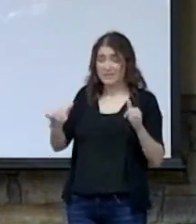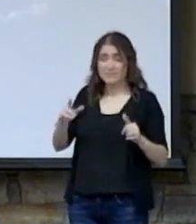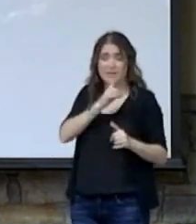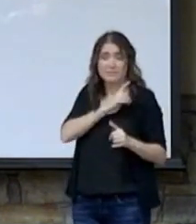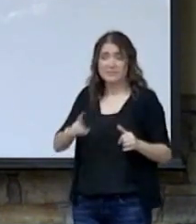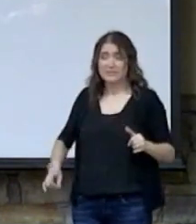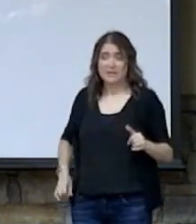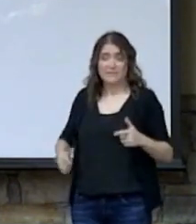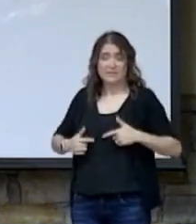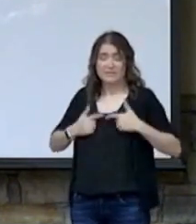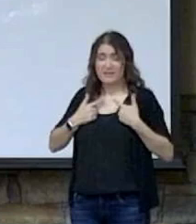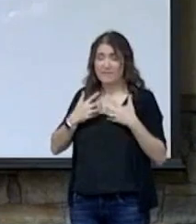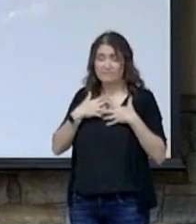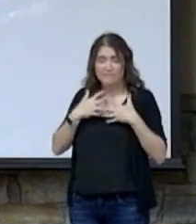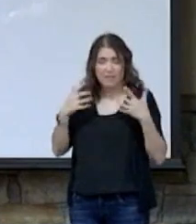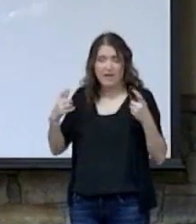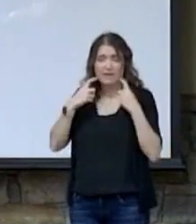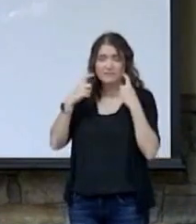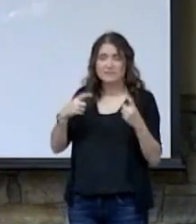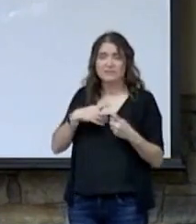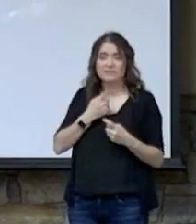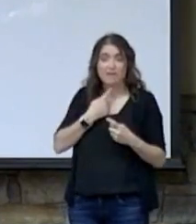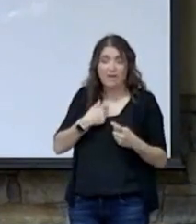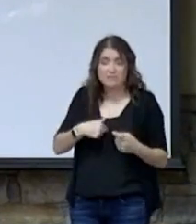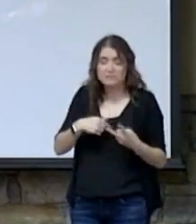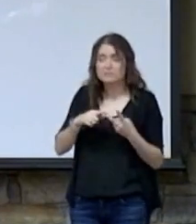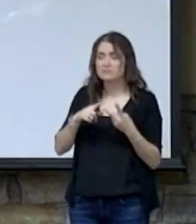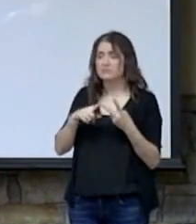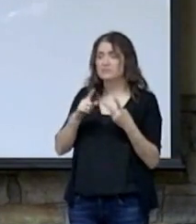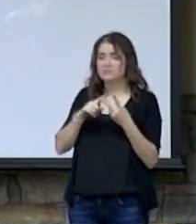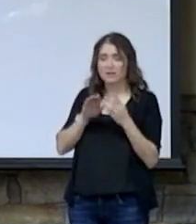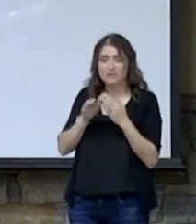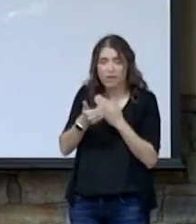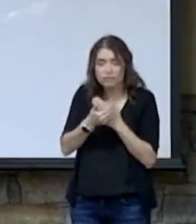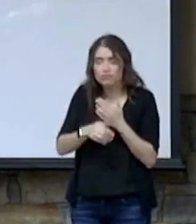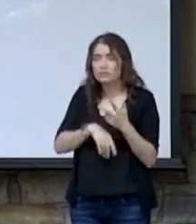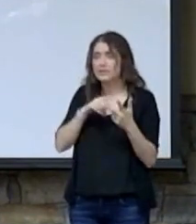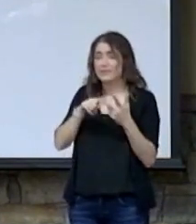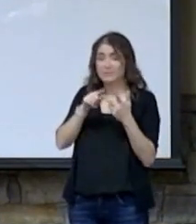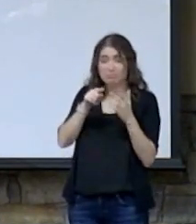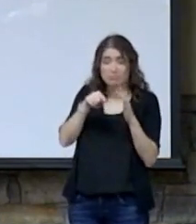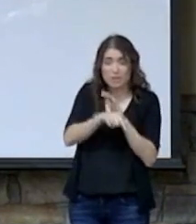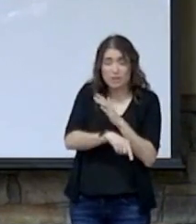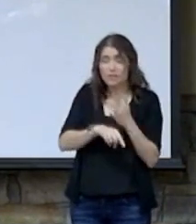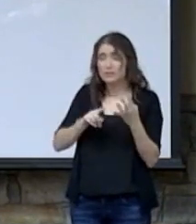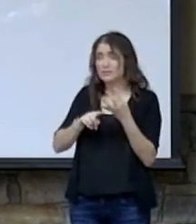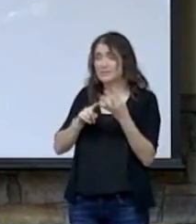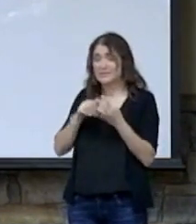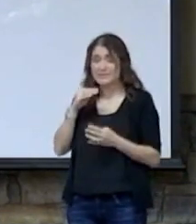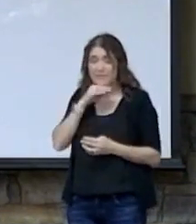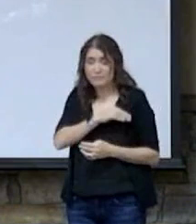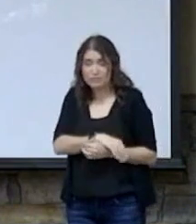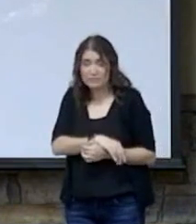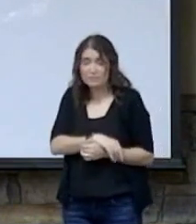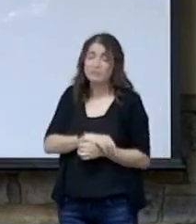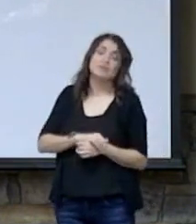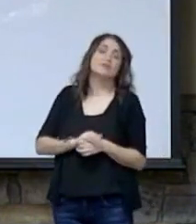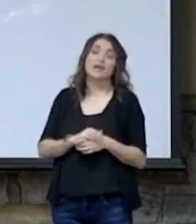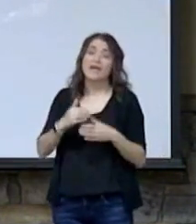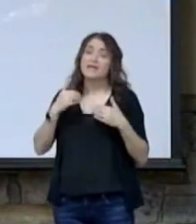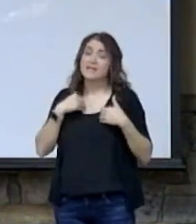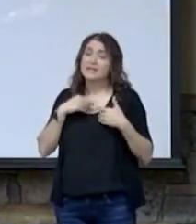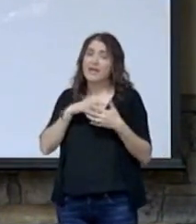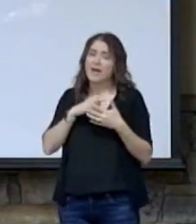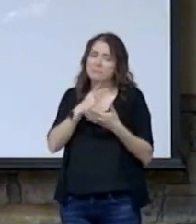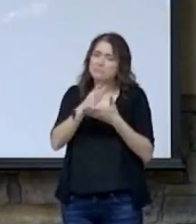Lust, adultery, murder, deception. I mean, he had elements